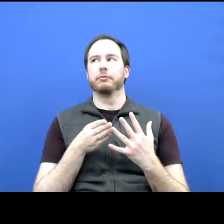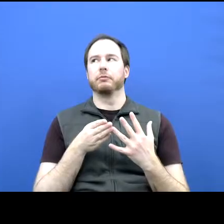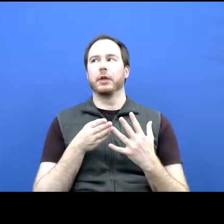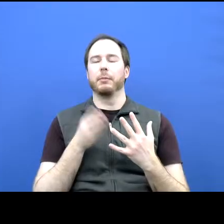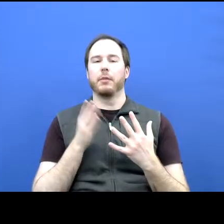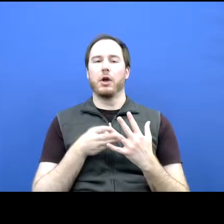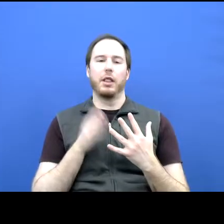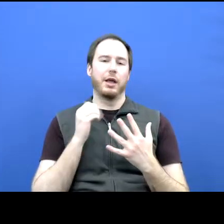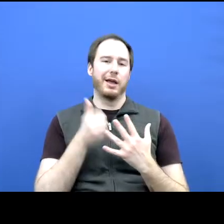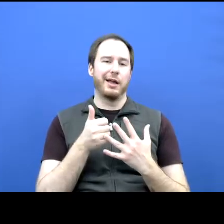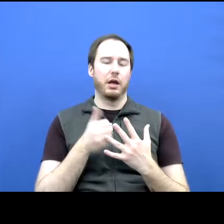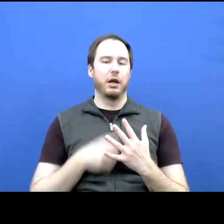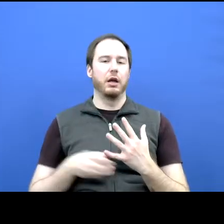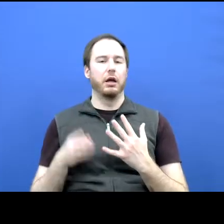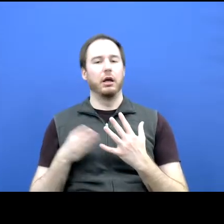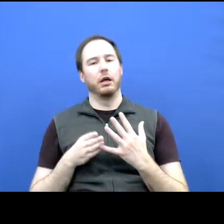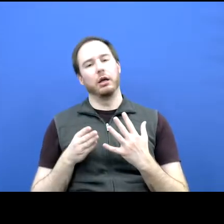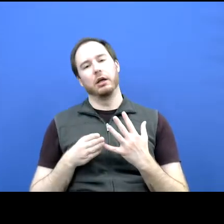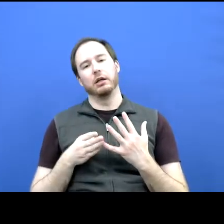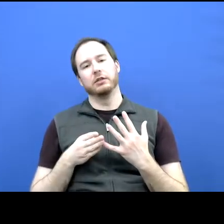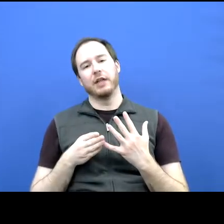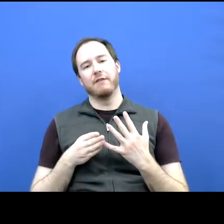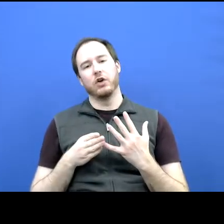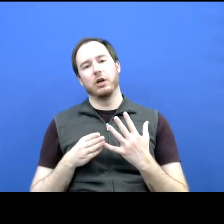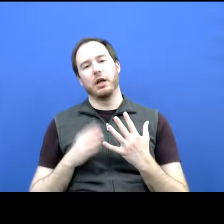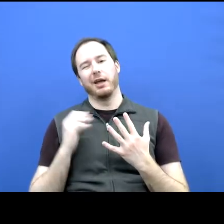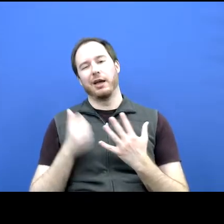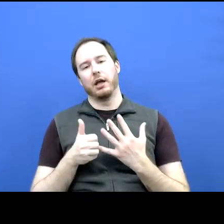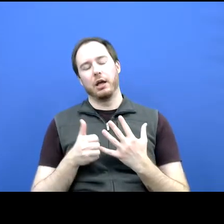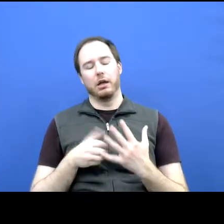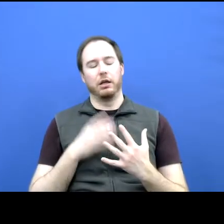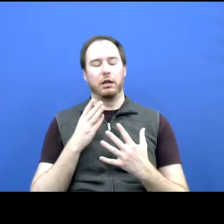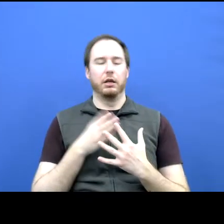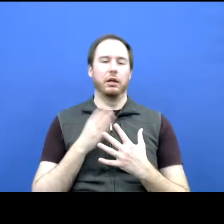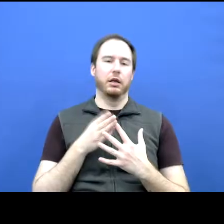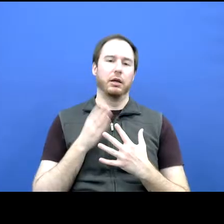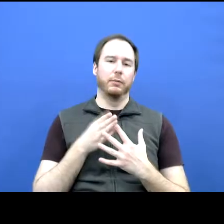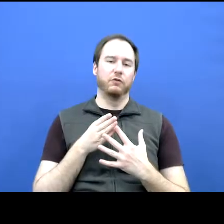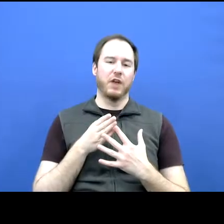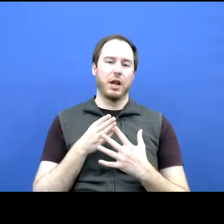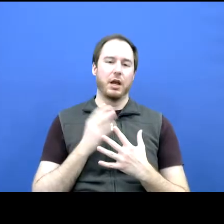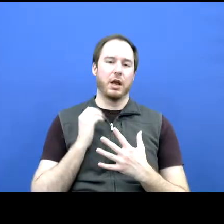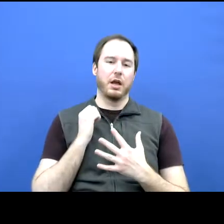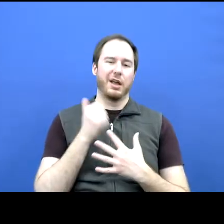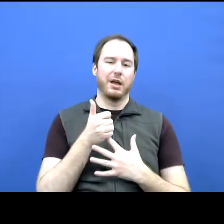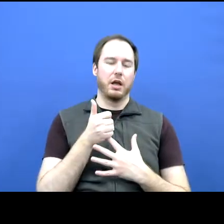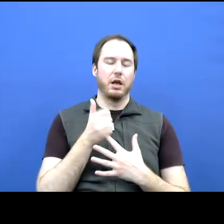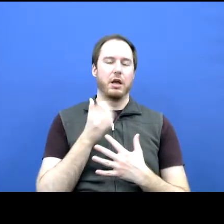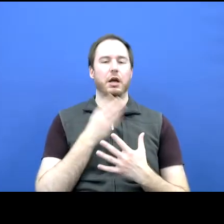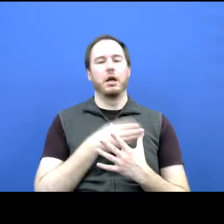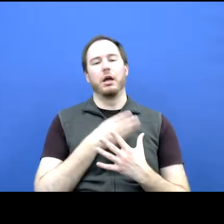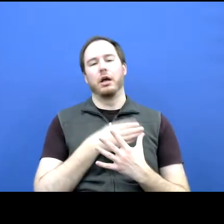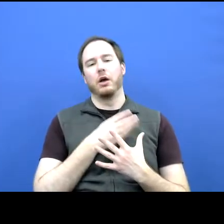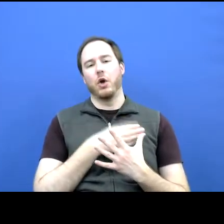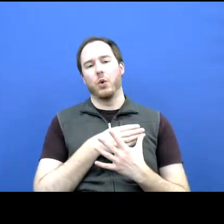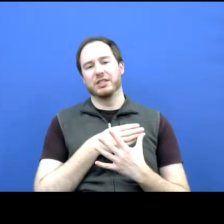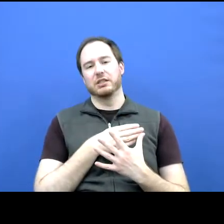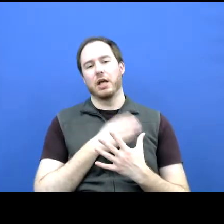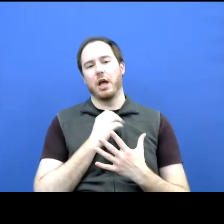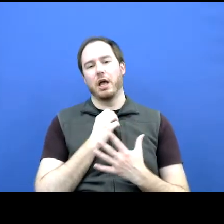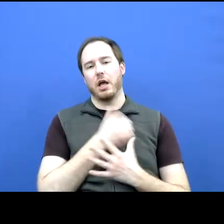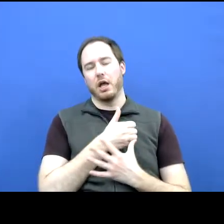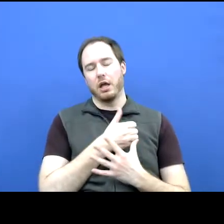Councilmember Barley, Aye. Councilmember Stafford, Aye. Councilmember Safranek, Aye. Councilmember